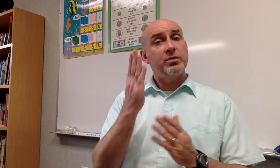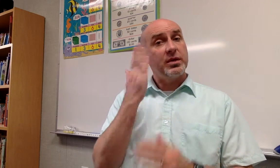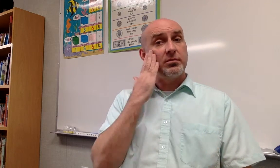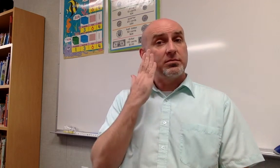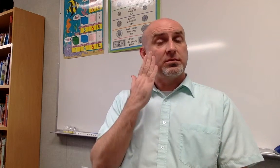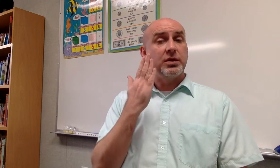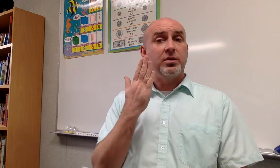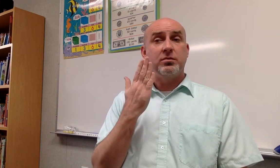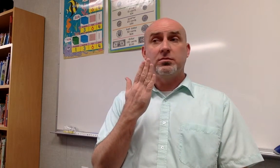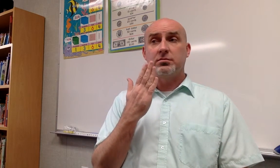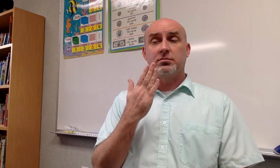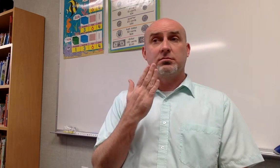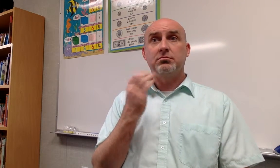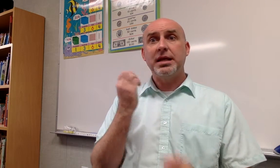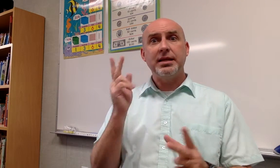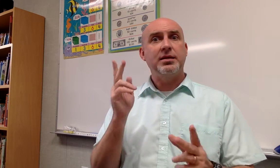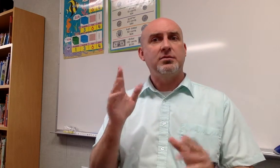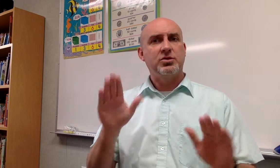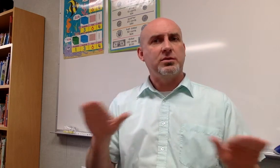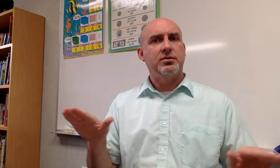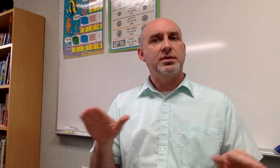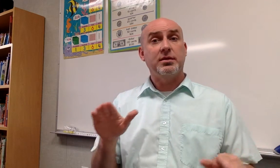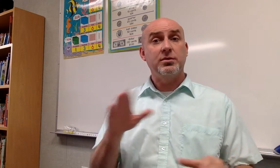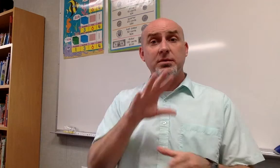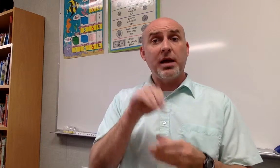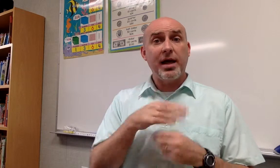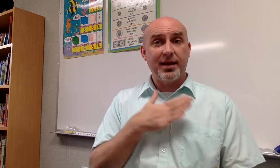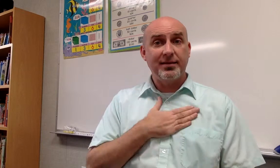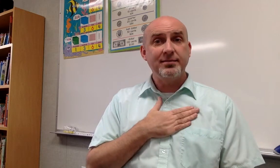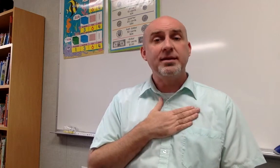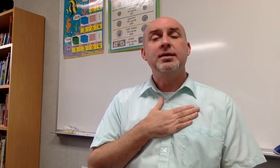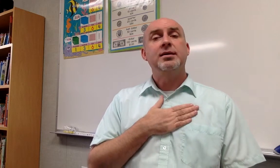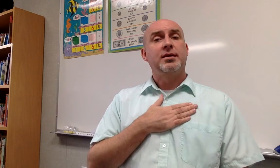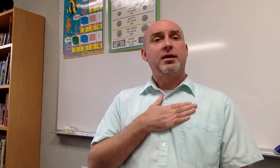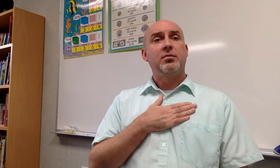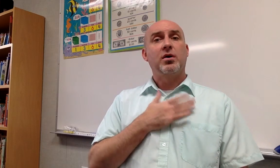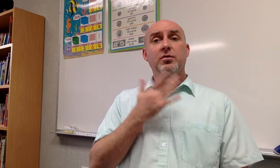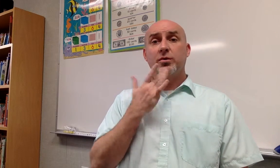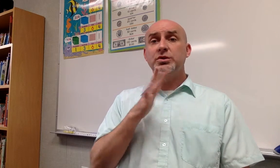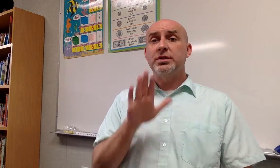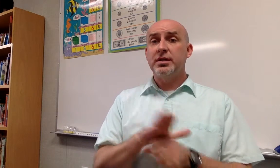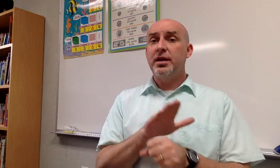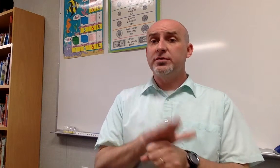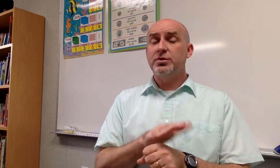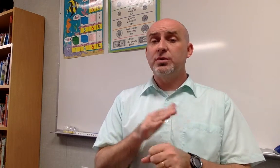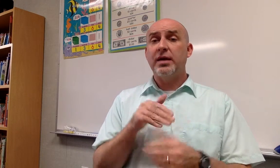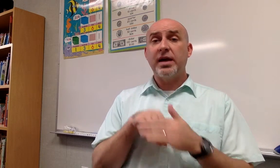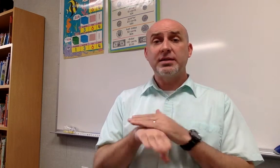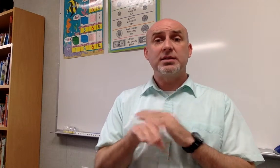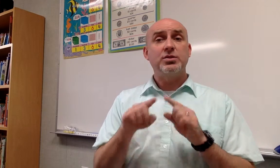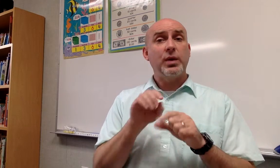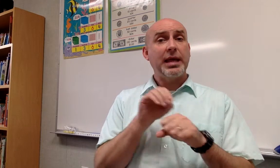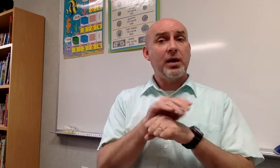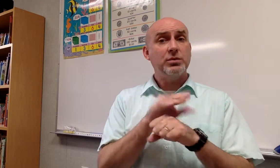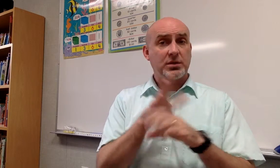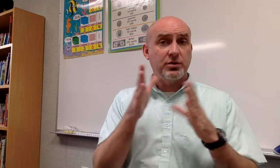that, many children, including mine, are fortunate enough to have access to a counselor.